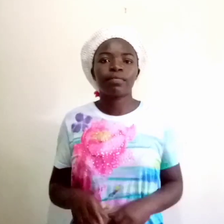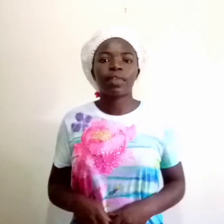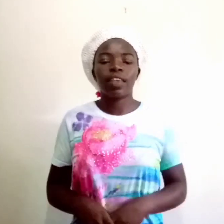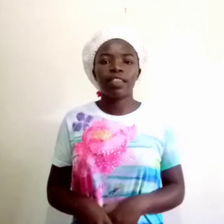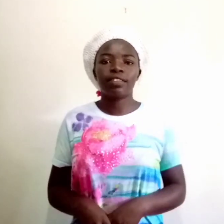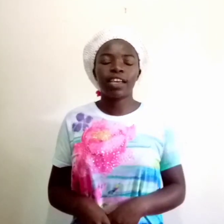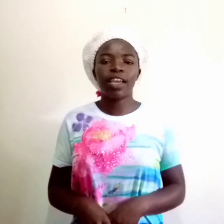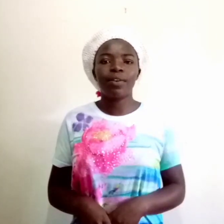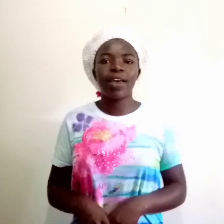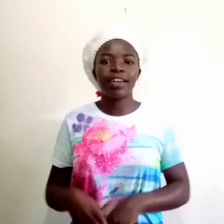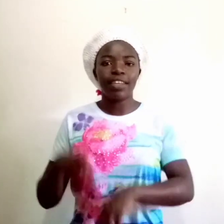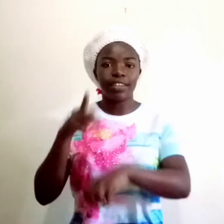and the second one is